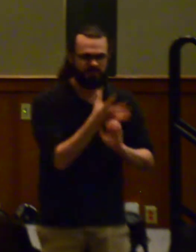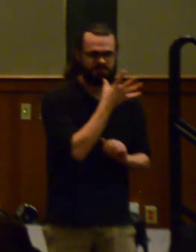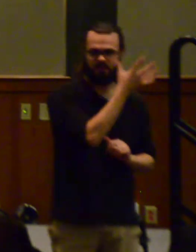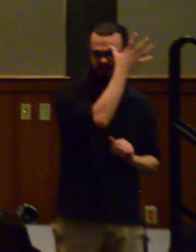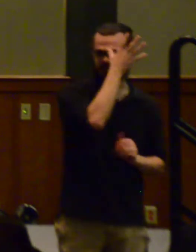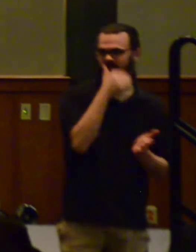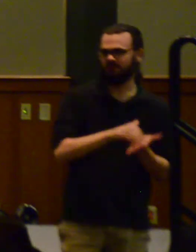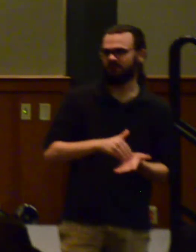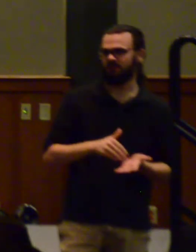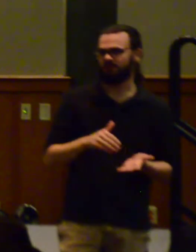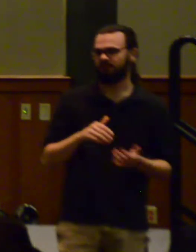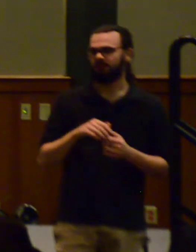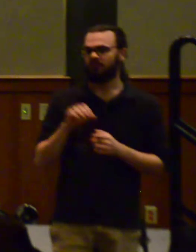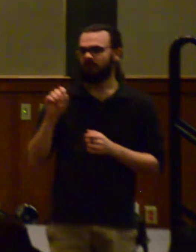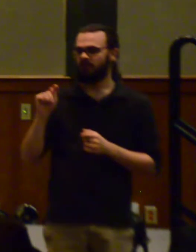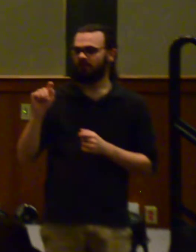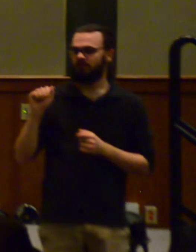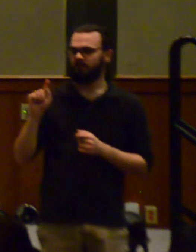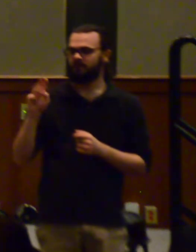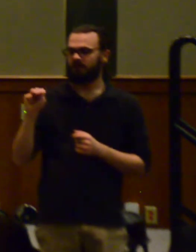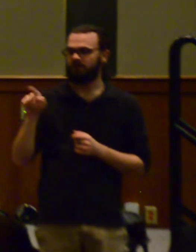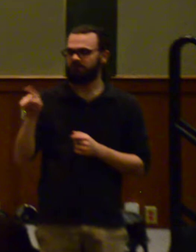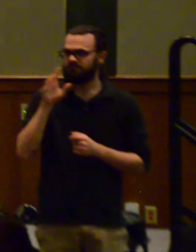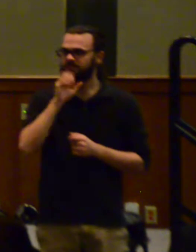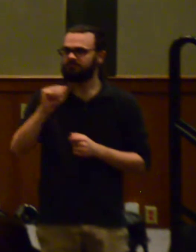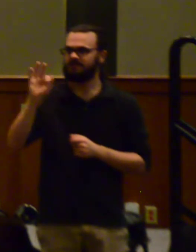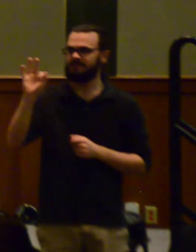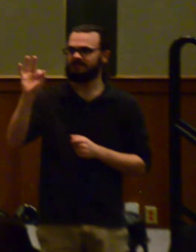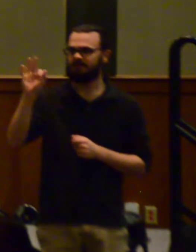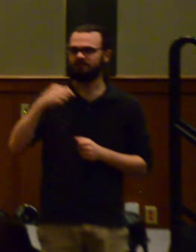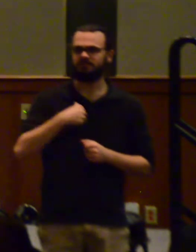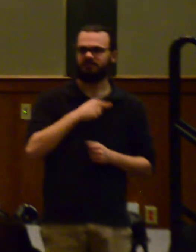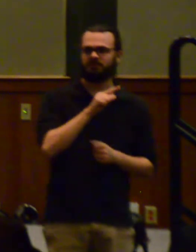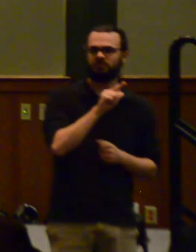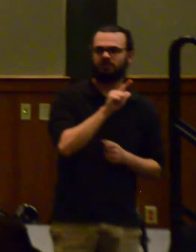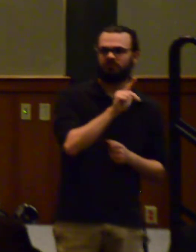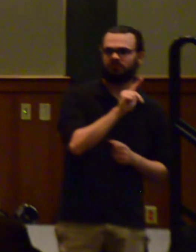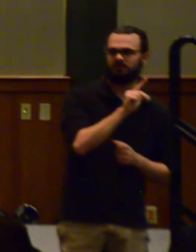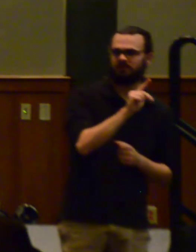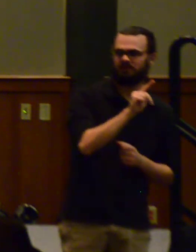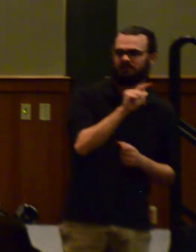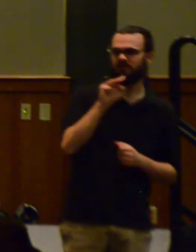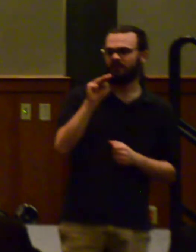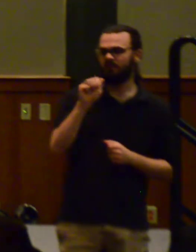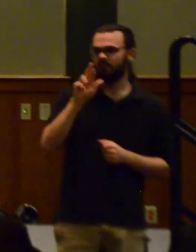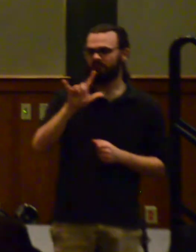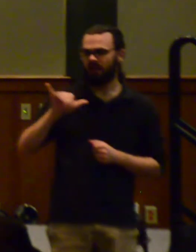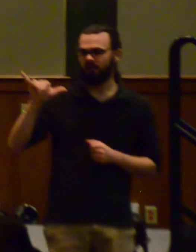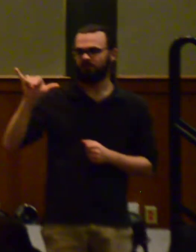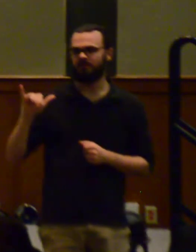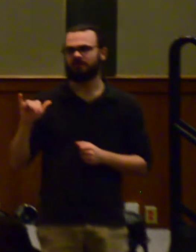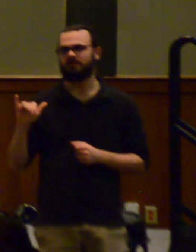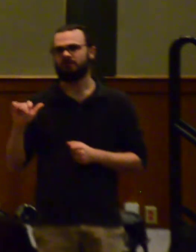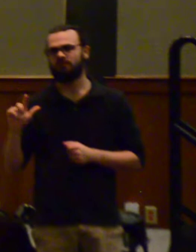really close. Tia is 19, so she's 4 years younger than me. My sister, Mallory, is 3 years younger. So we were really, really